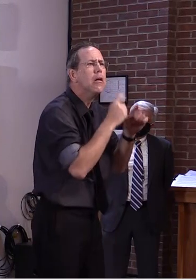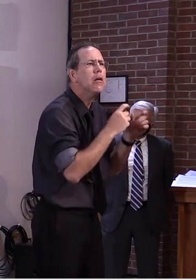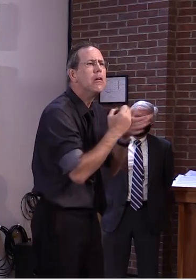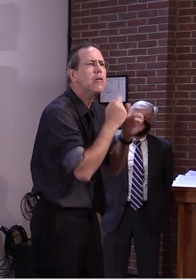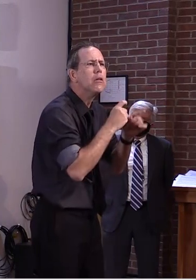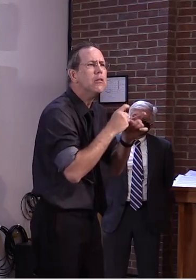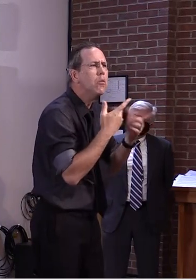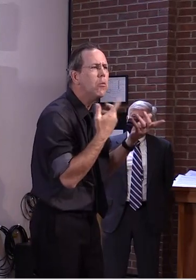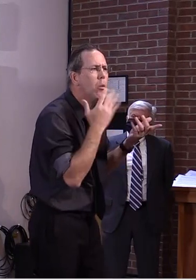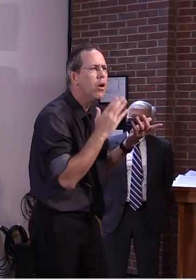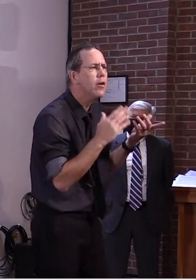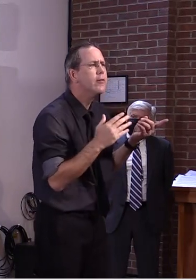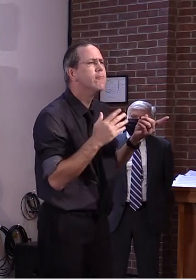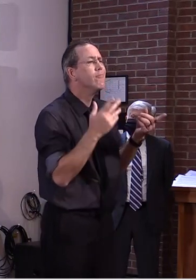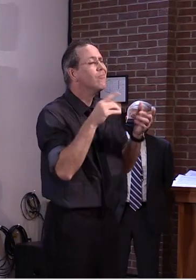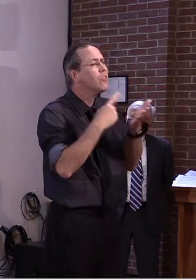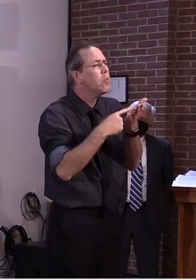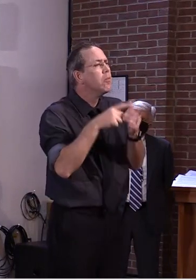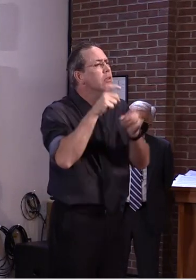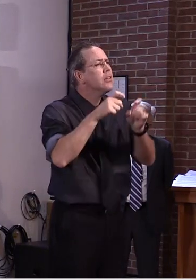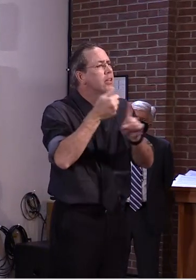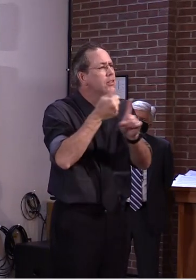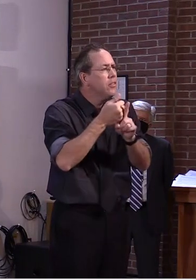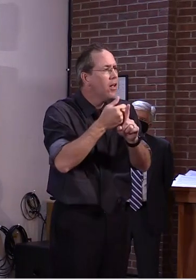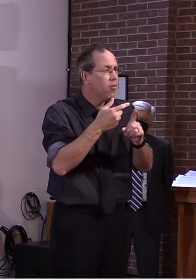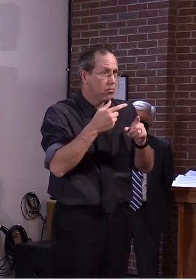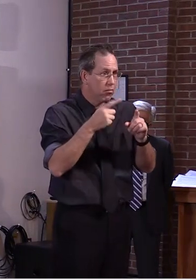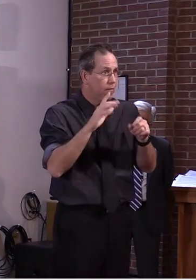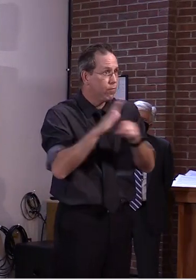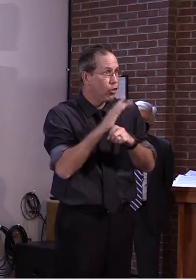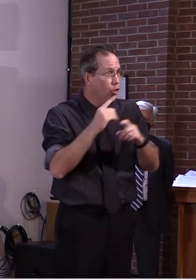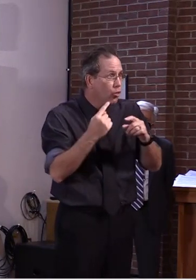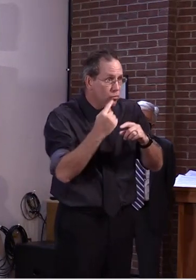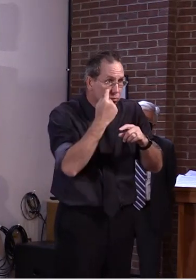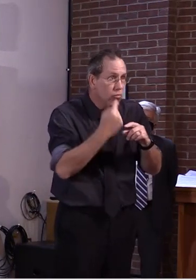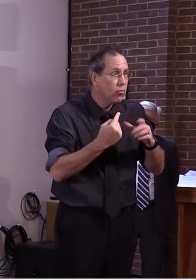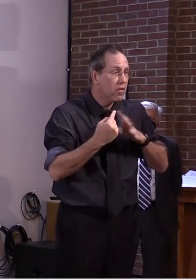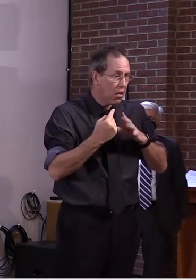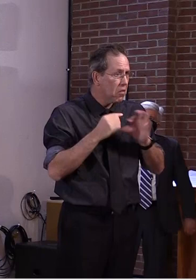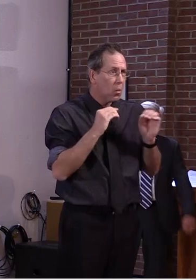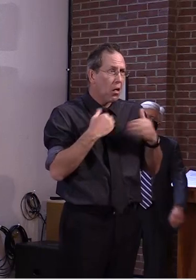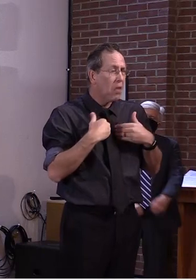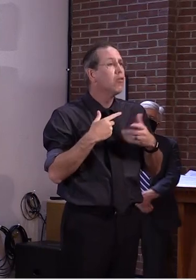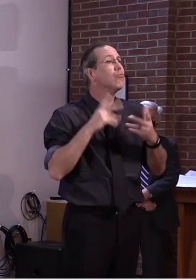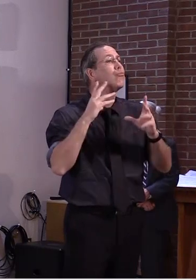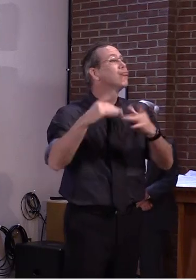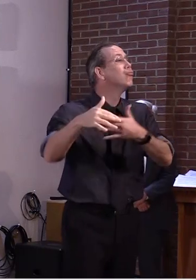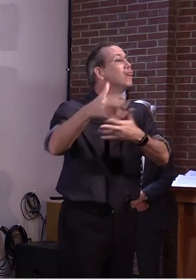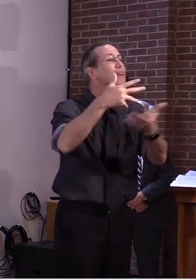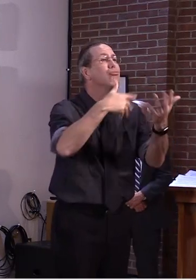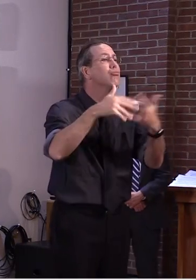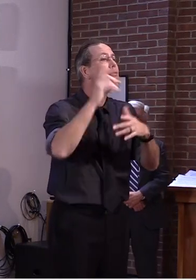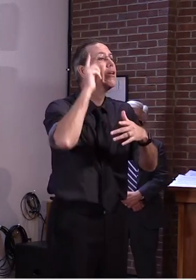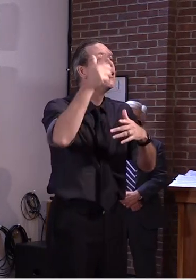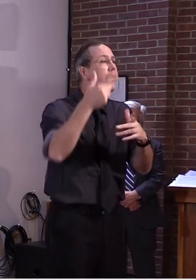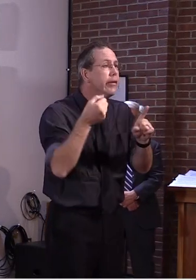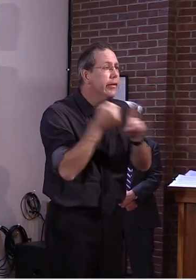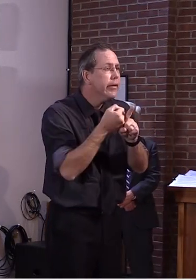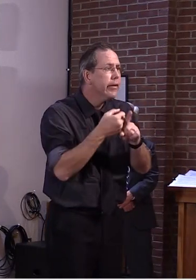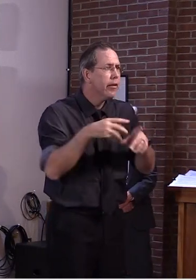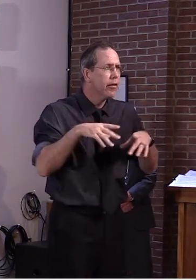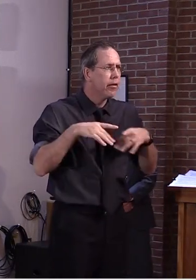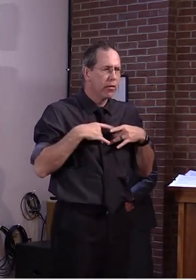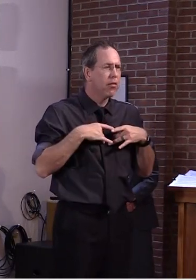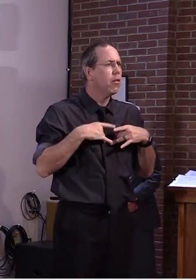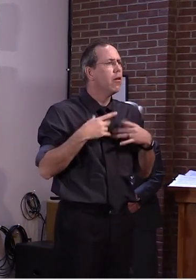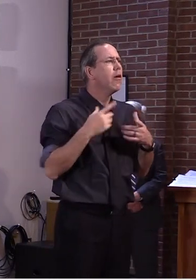you are tested. Testing is not prevention, and a negative test does not necessarily mean it's safe to gather with